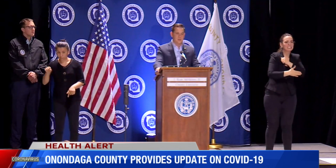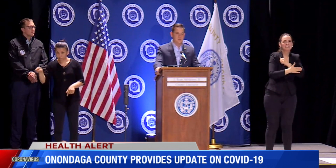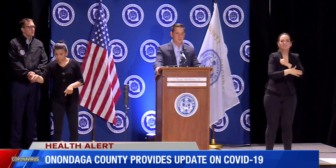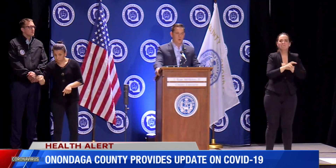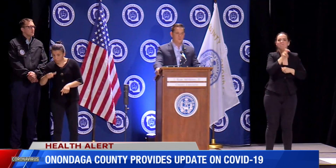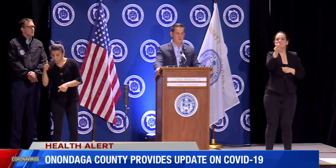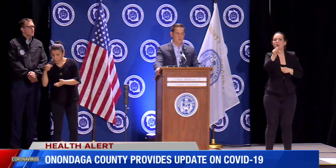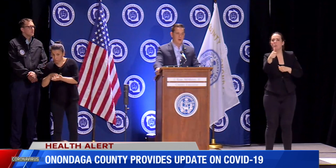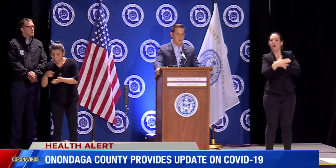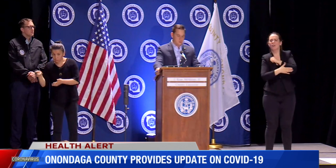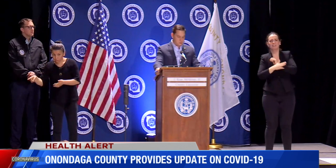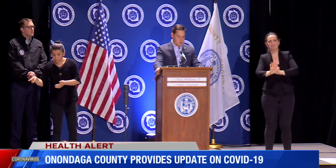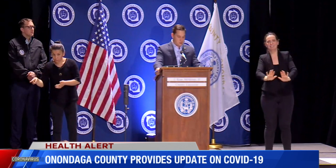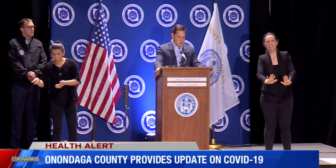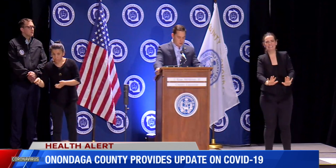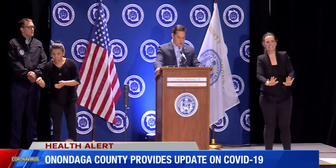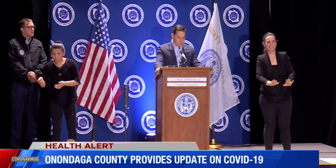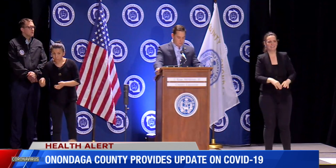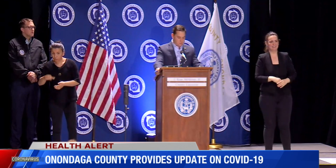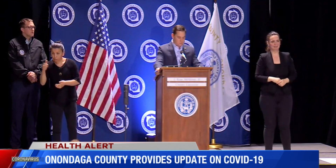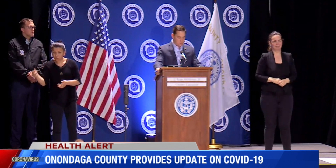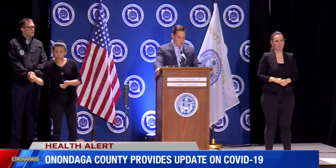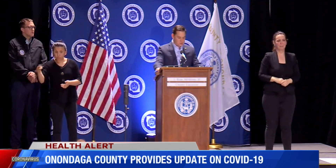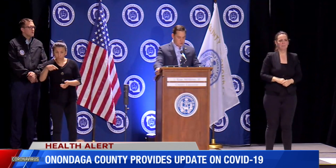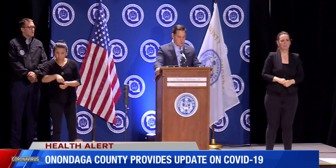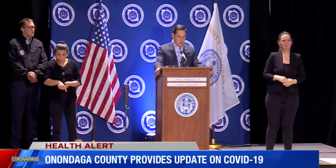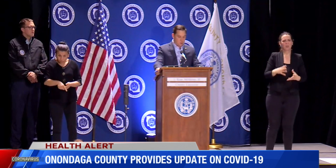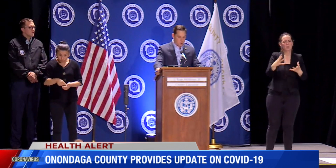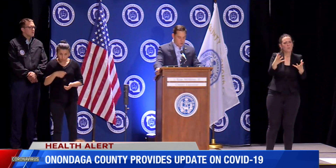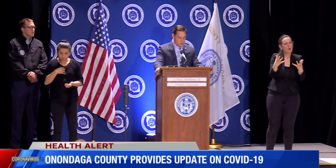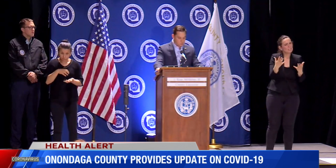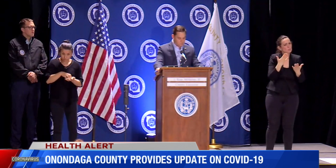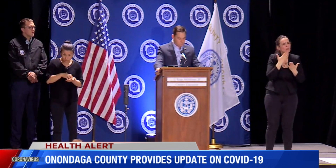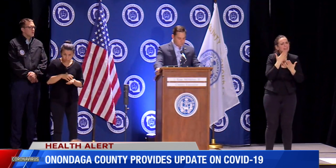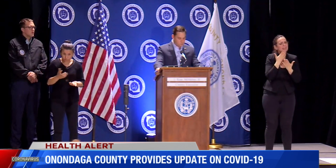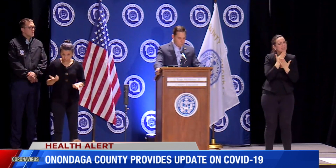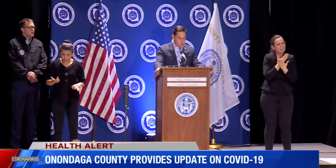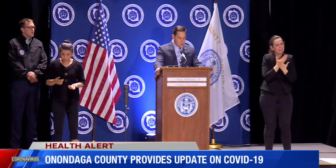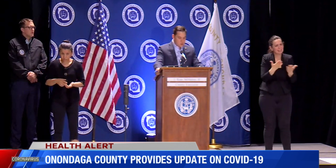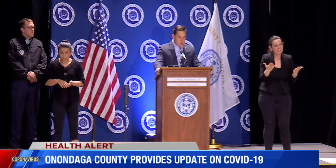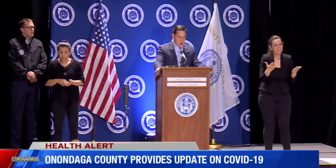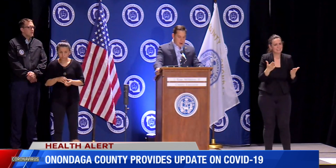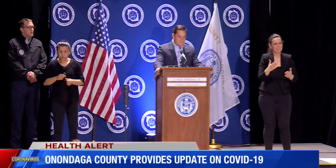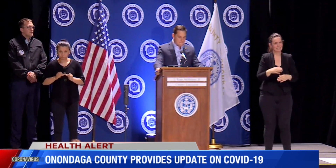leadership and his Board of Supervisors for being such strong partners.